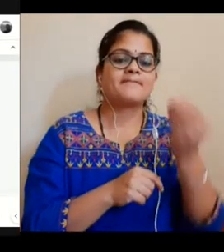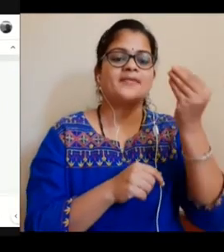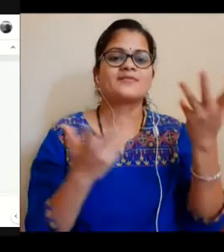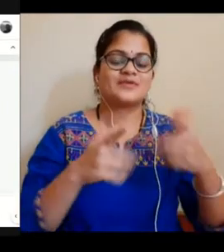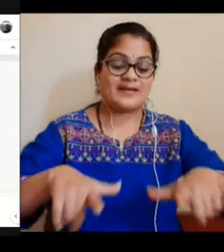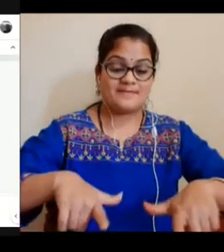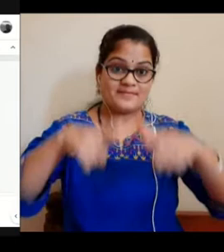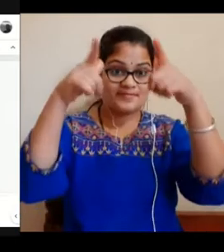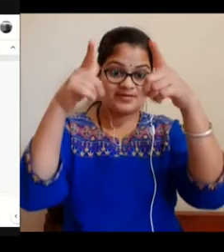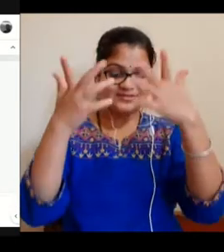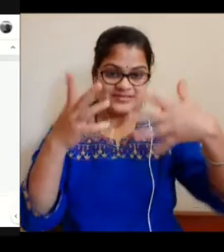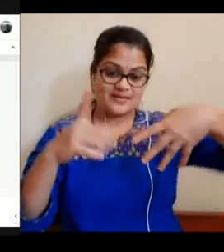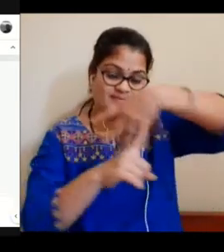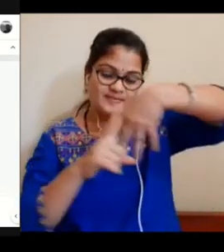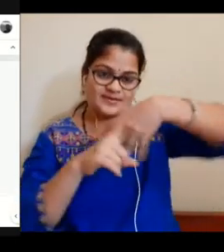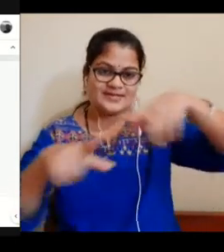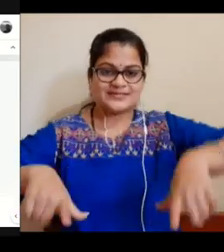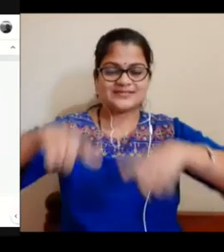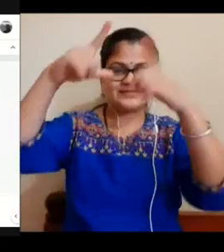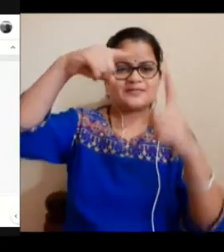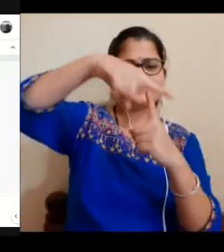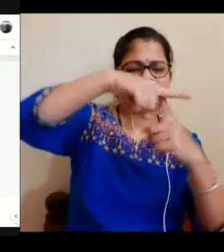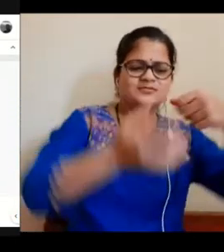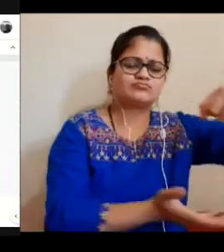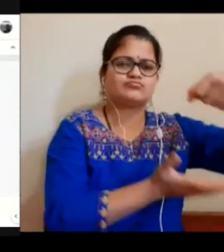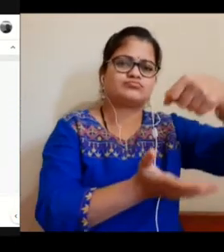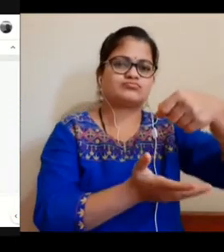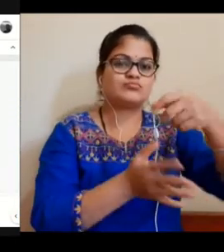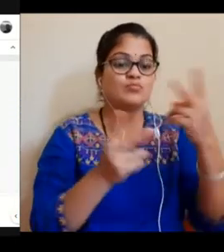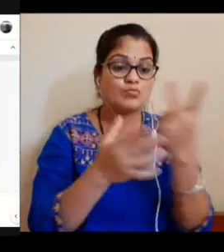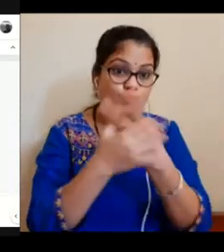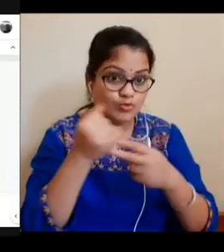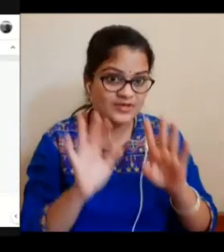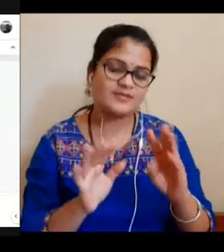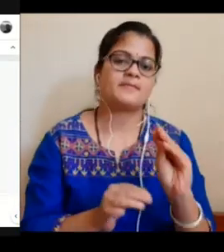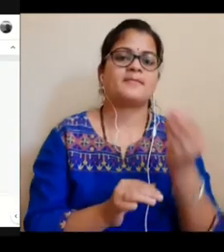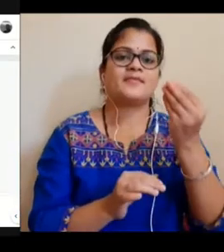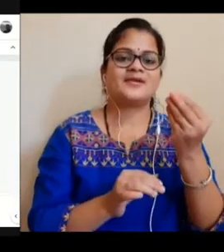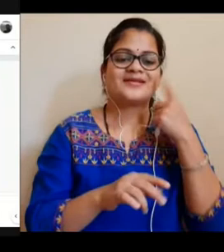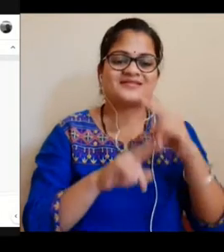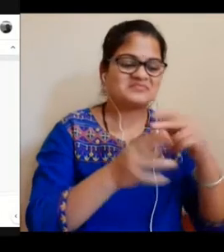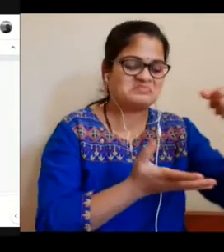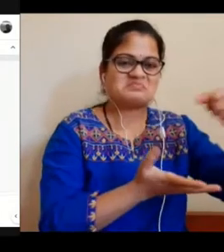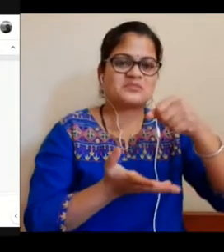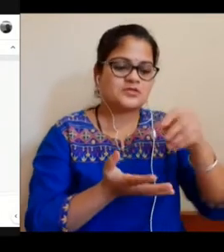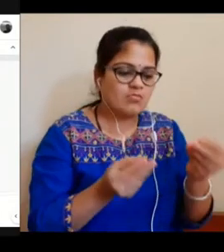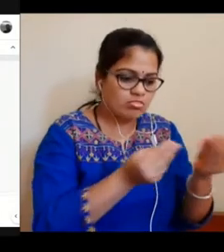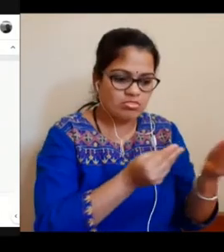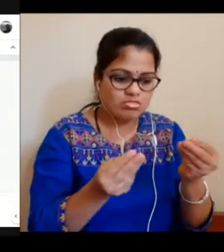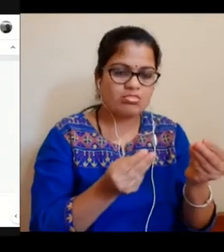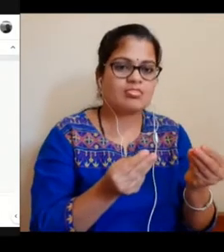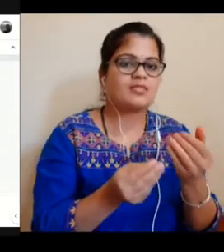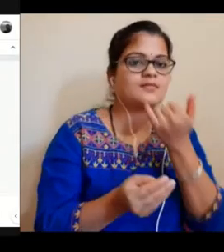the basket also in the background. So that can be easily done. But in yeah, here I haven't done